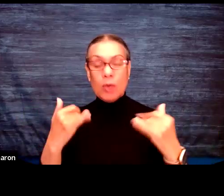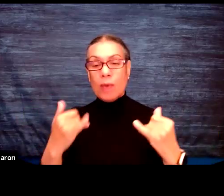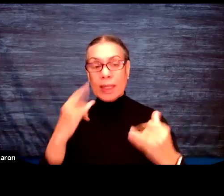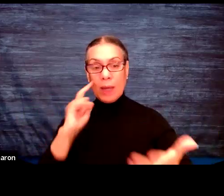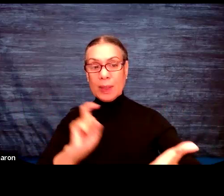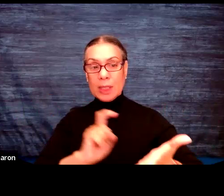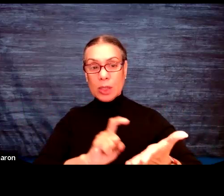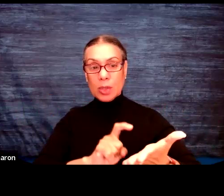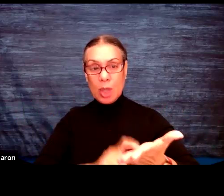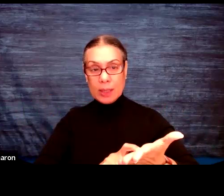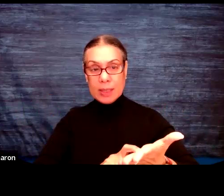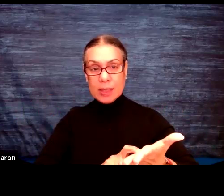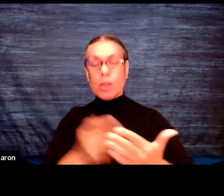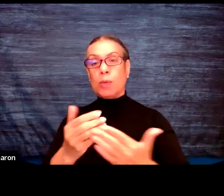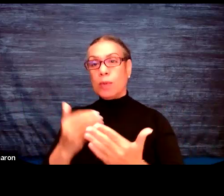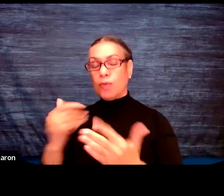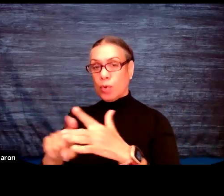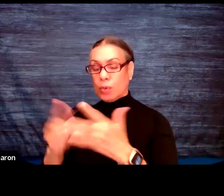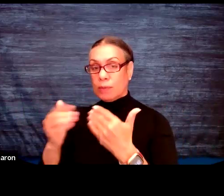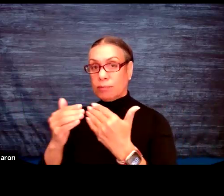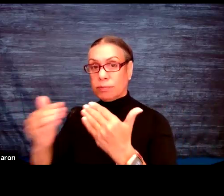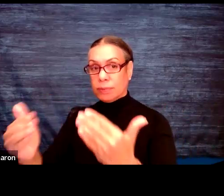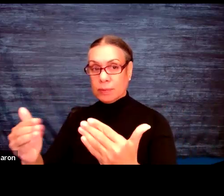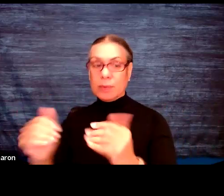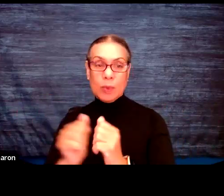a quorum before proceeding.